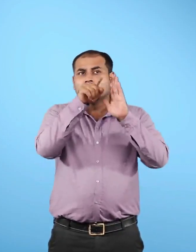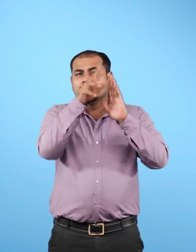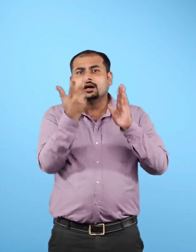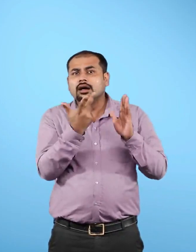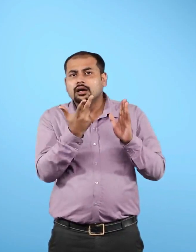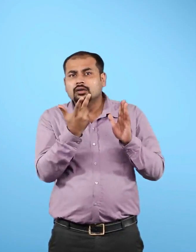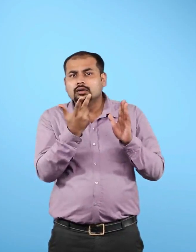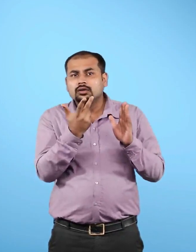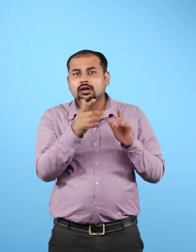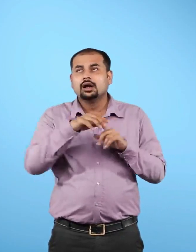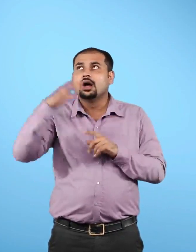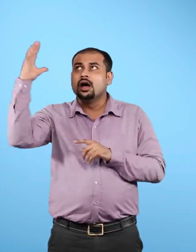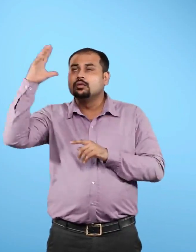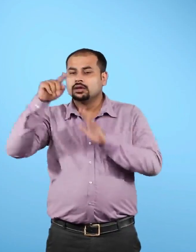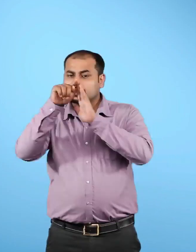temperatures can be measured